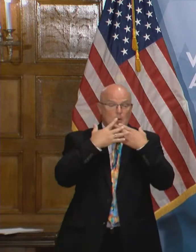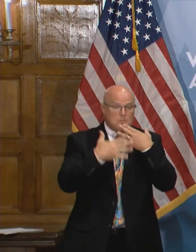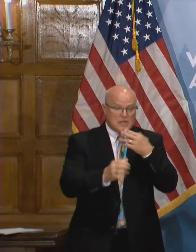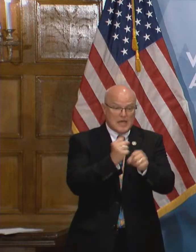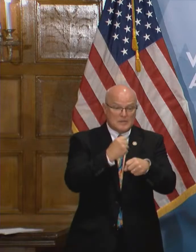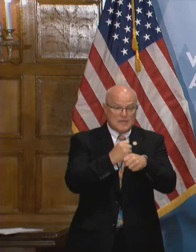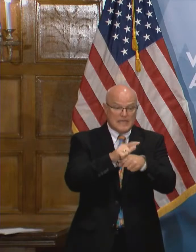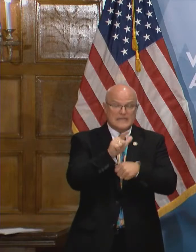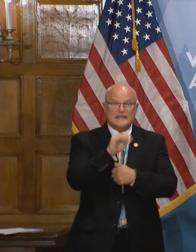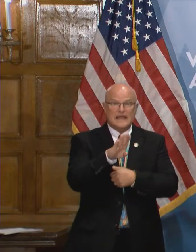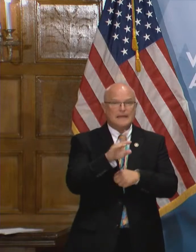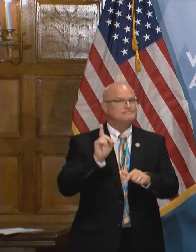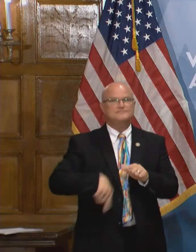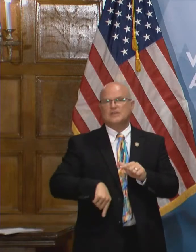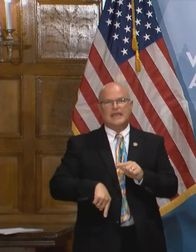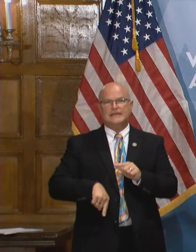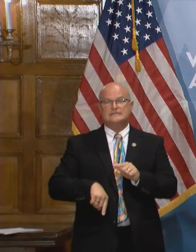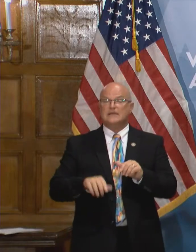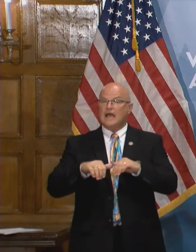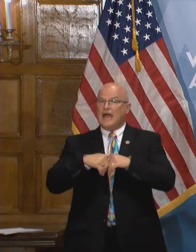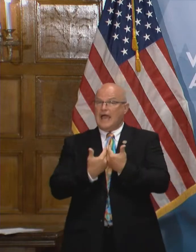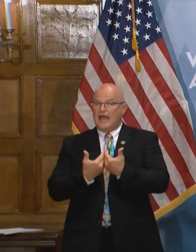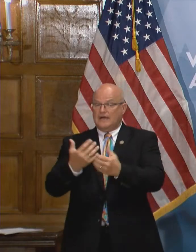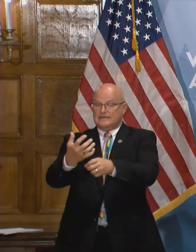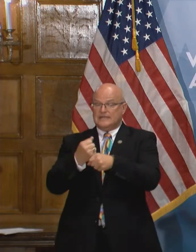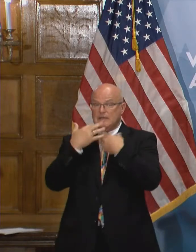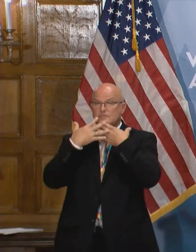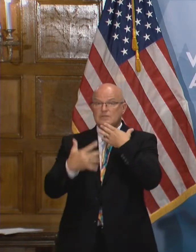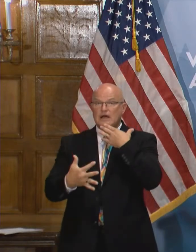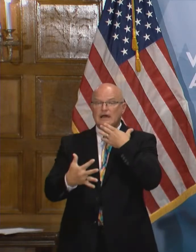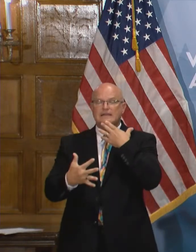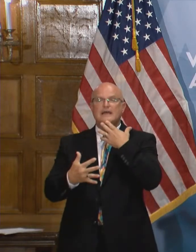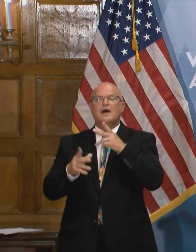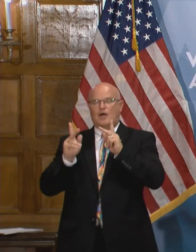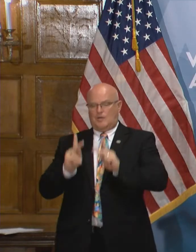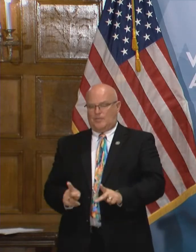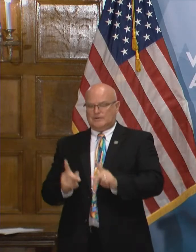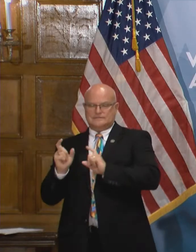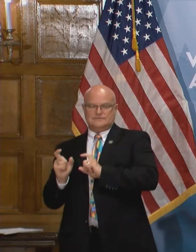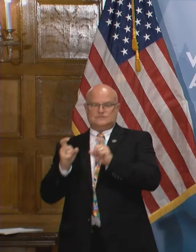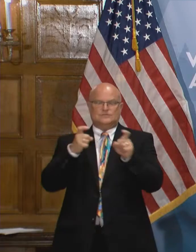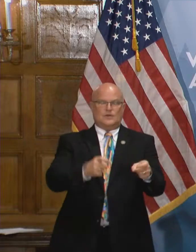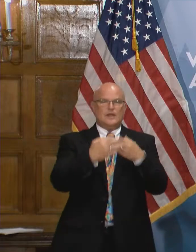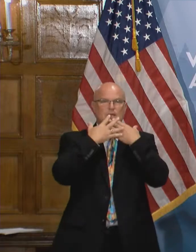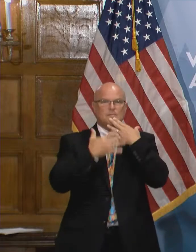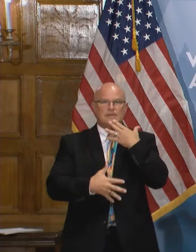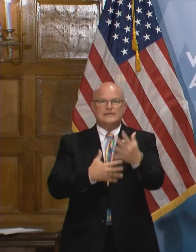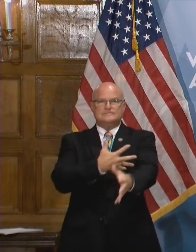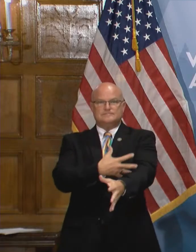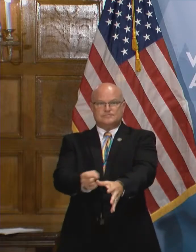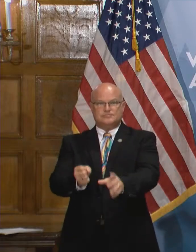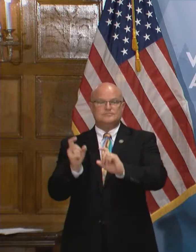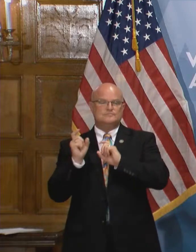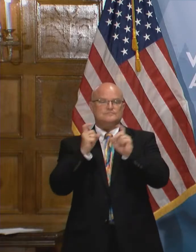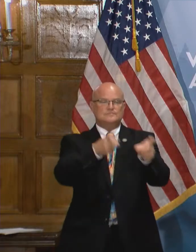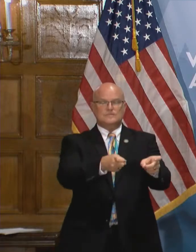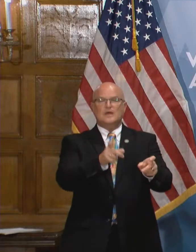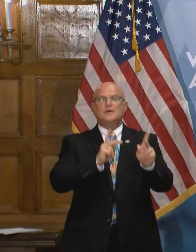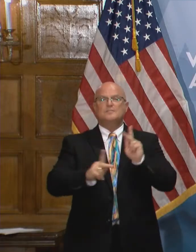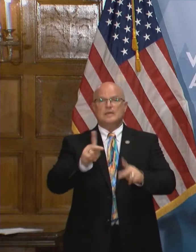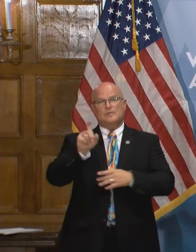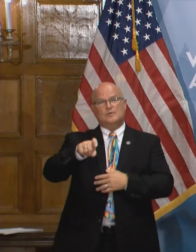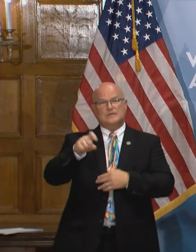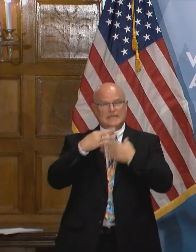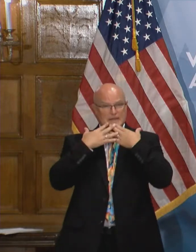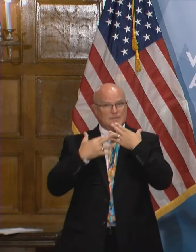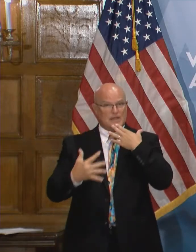The only way to get blood products is through the life-giving donation of blood by another person to our patients who are